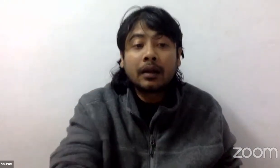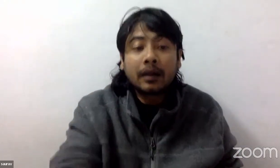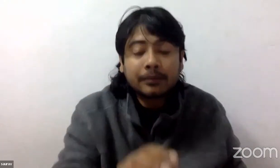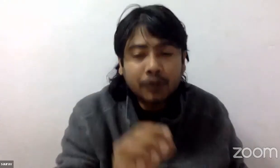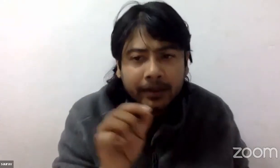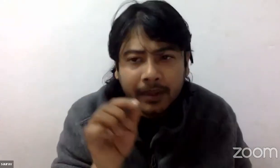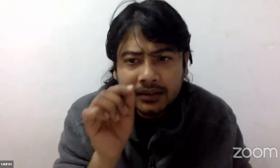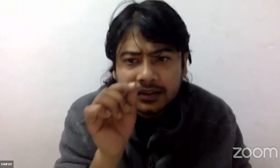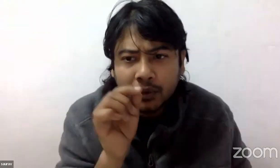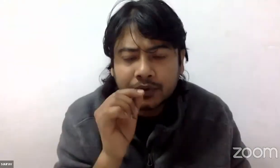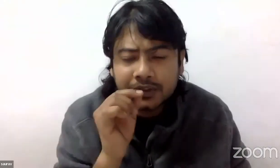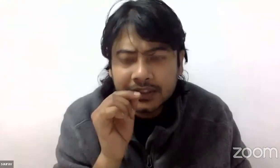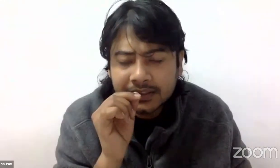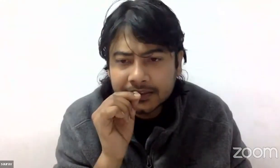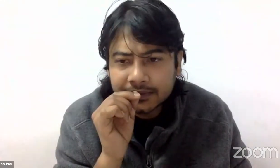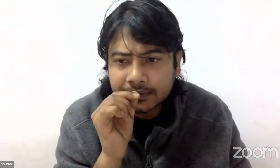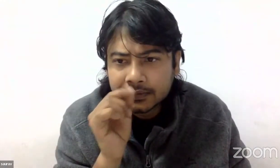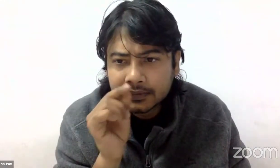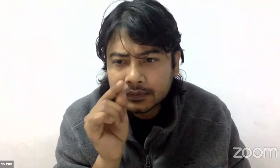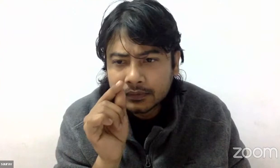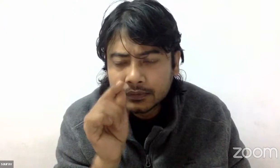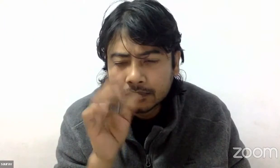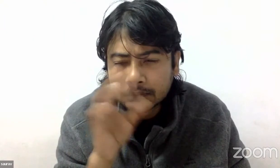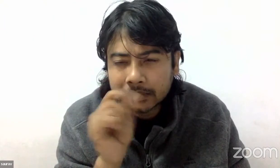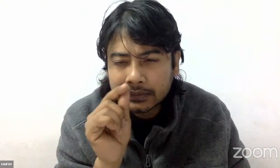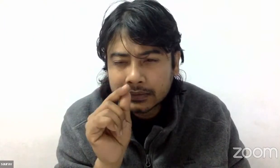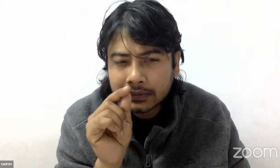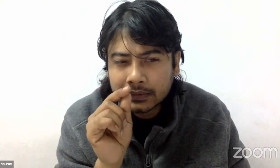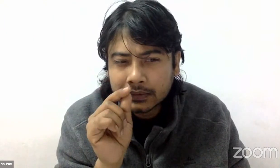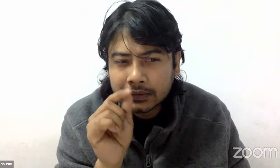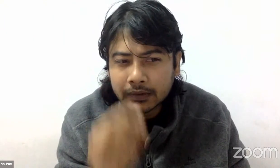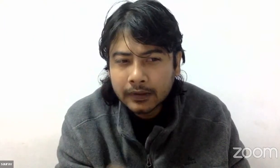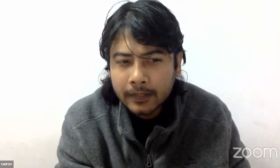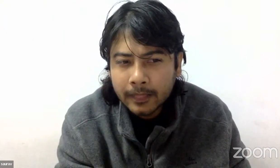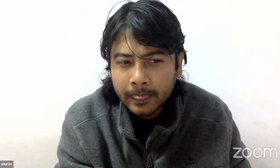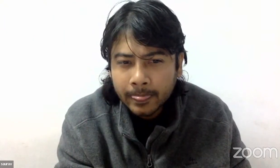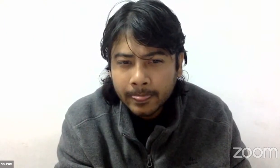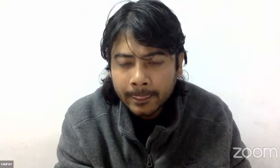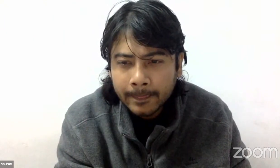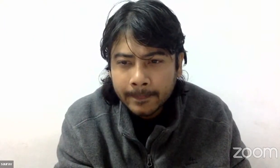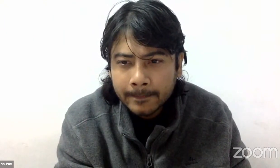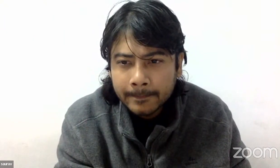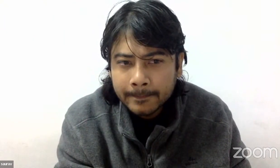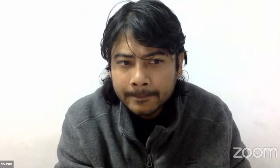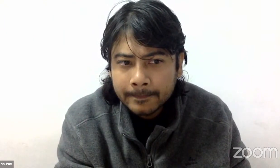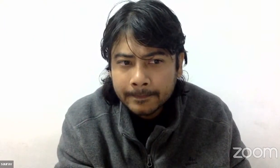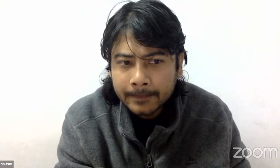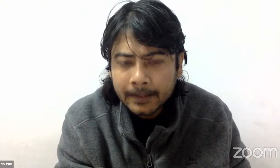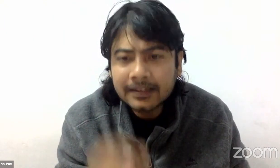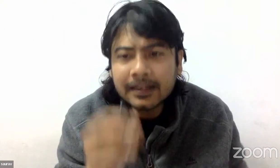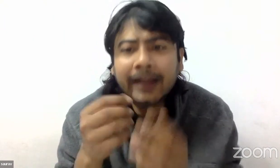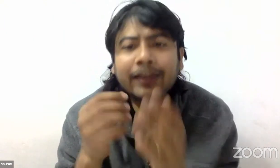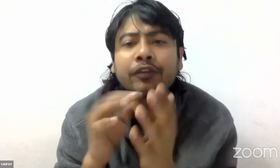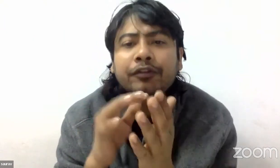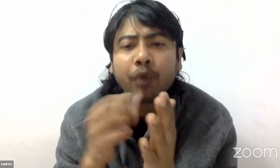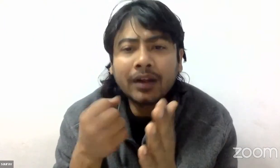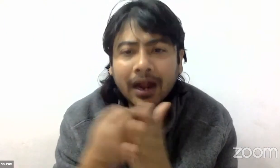I'm sorry, Mataji, what was this? Rajgir, it's called Amaranth. It's a kind of what?